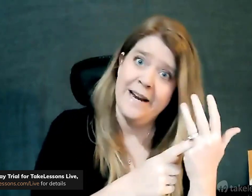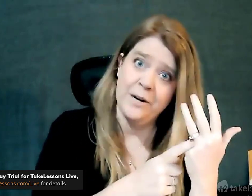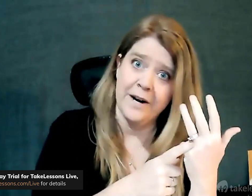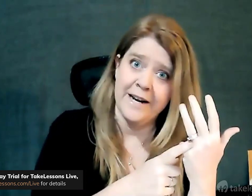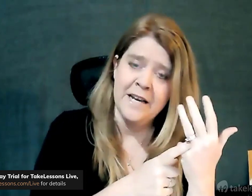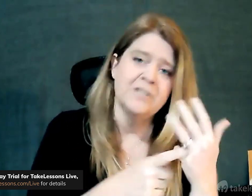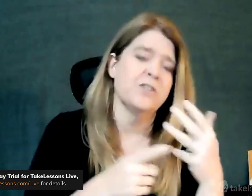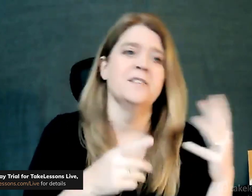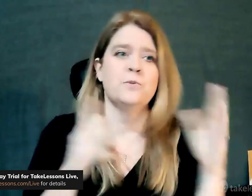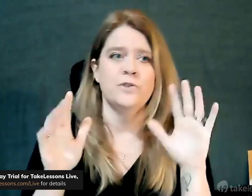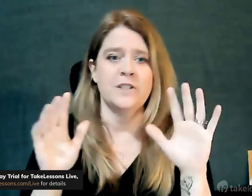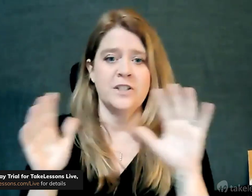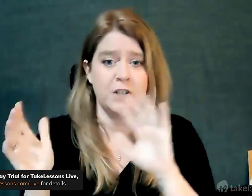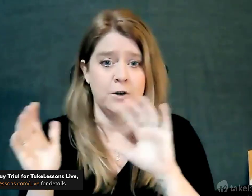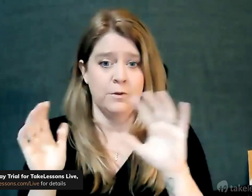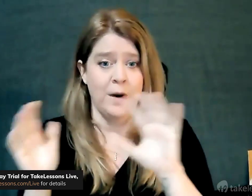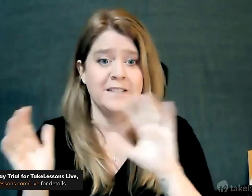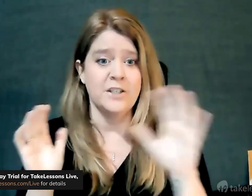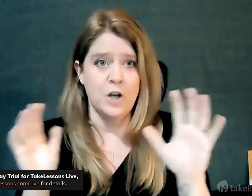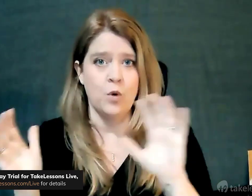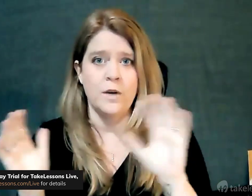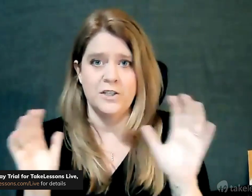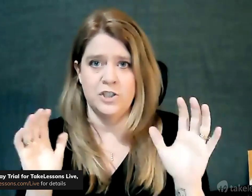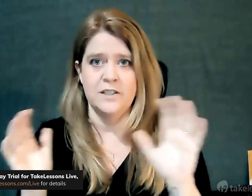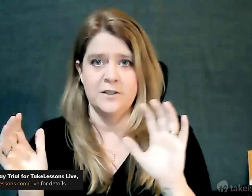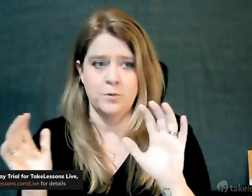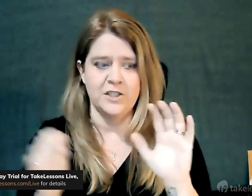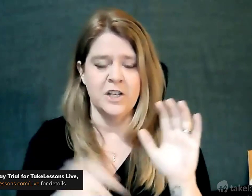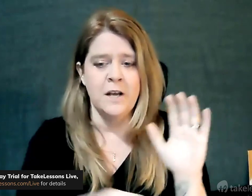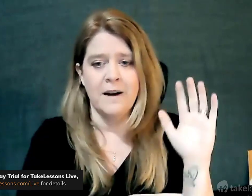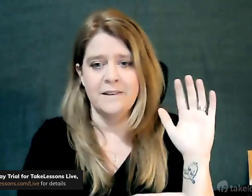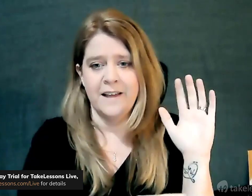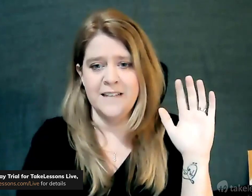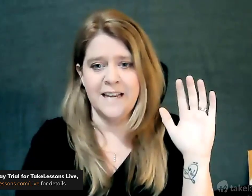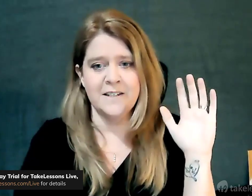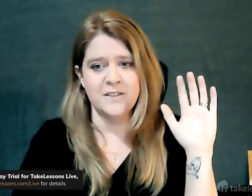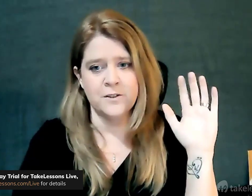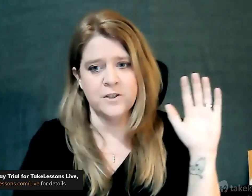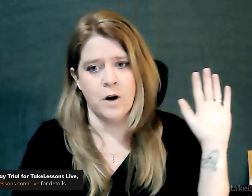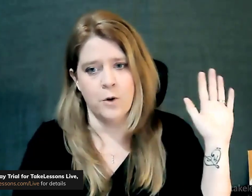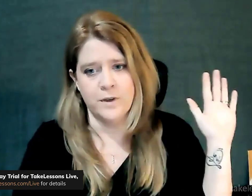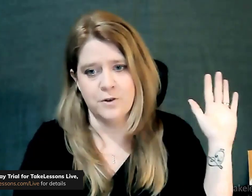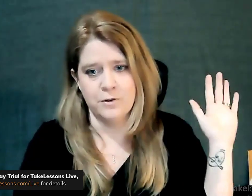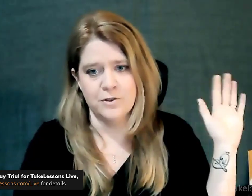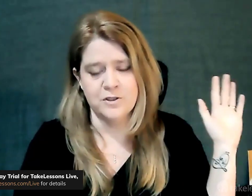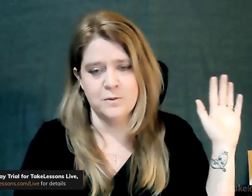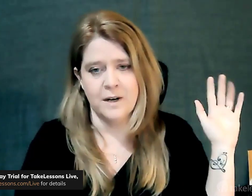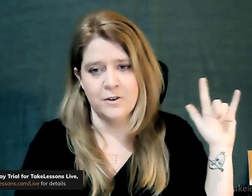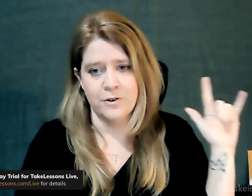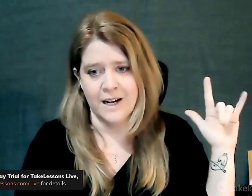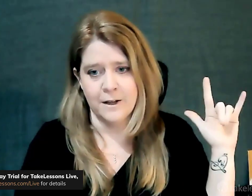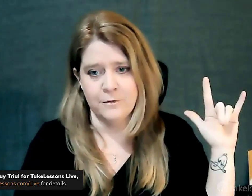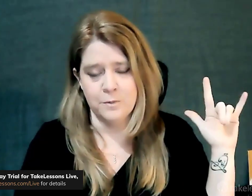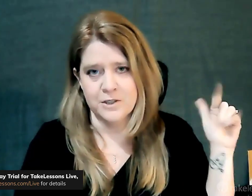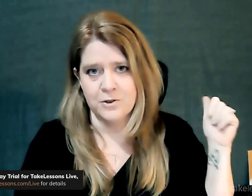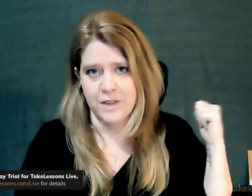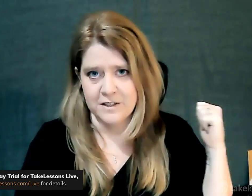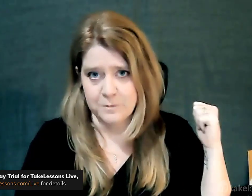ring. So that's a really good way to know which is which. My left hand is also always closest to my little I love you picture that is behind